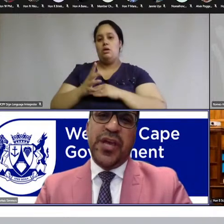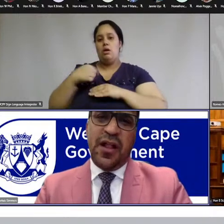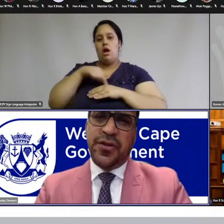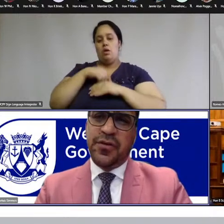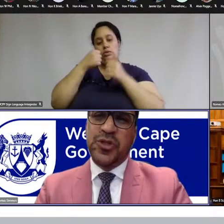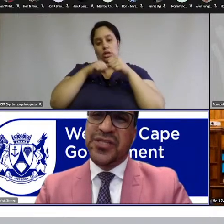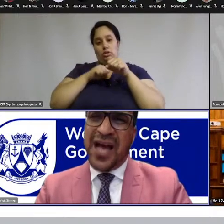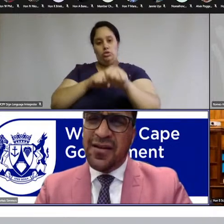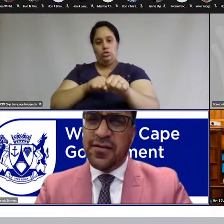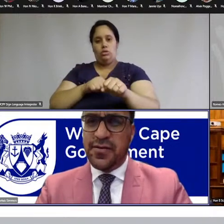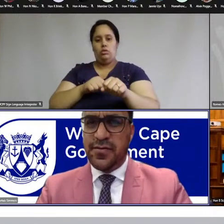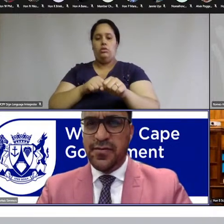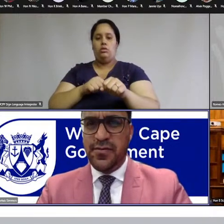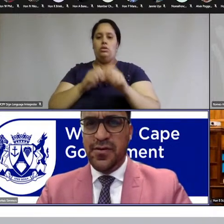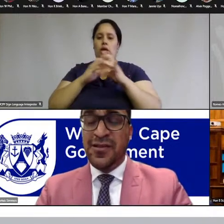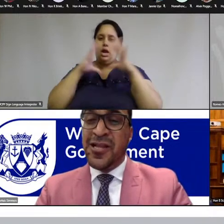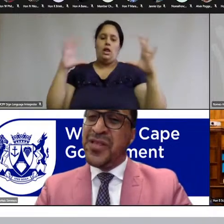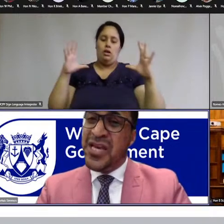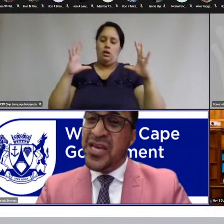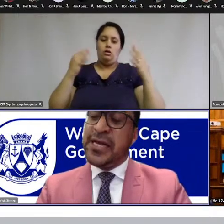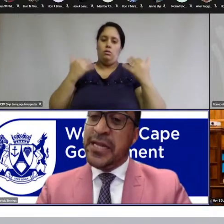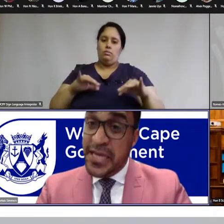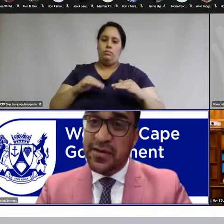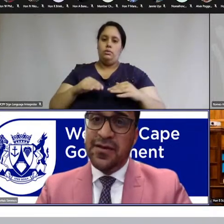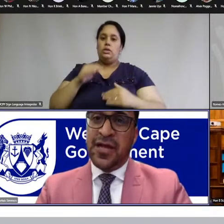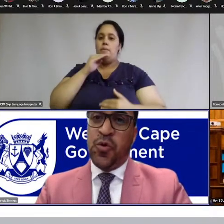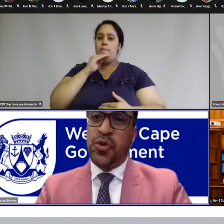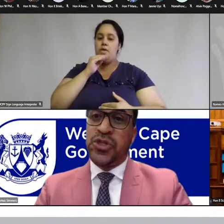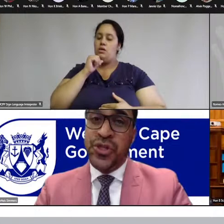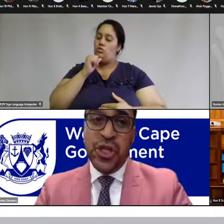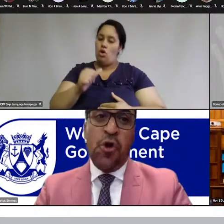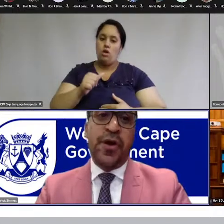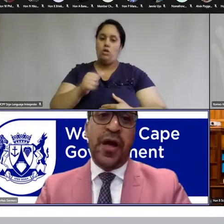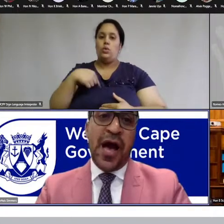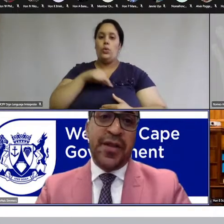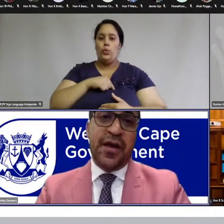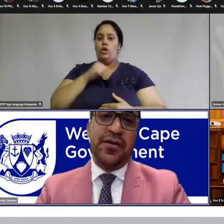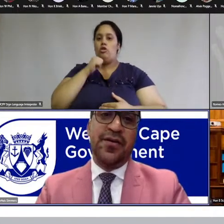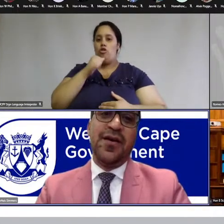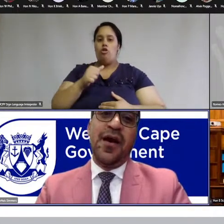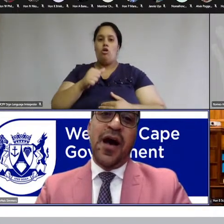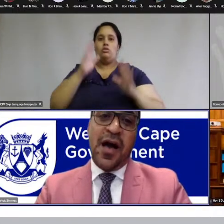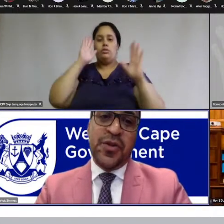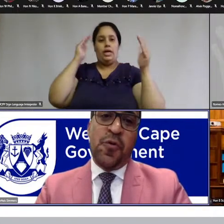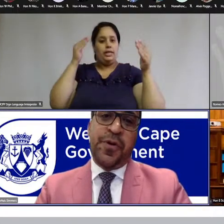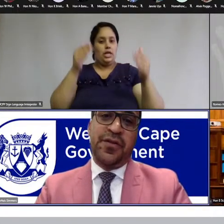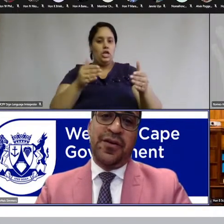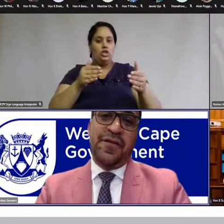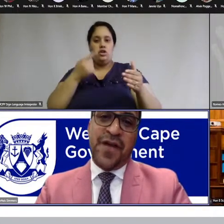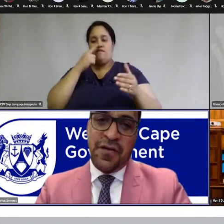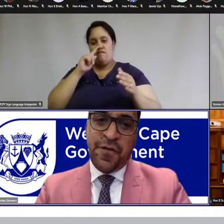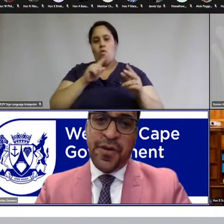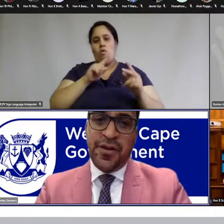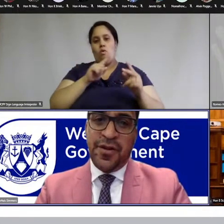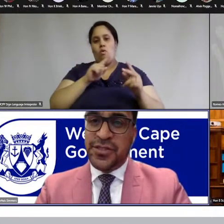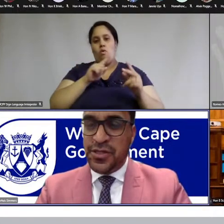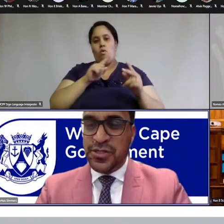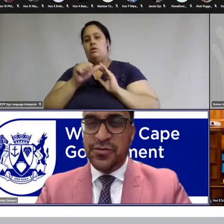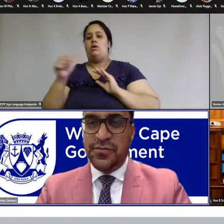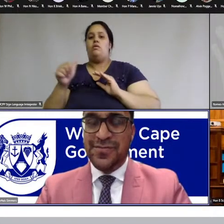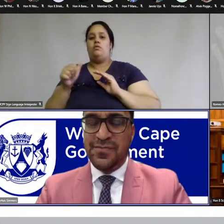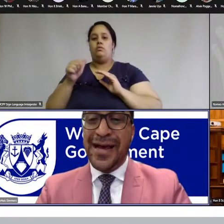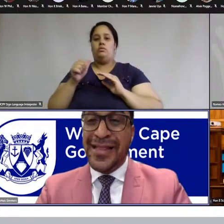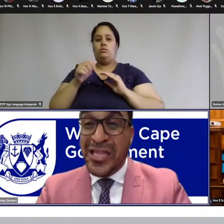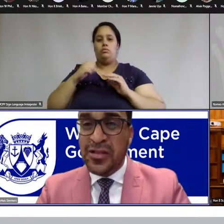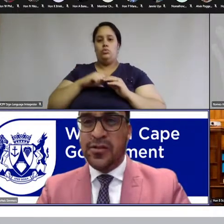strategie is so helder soos daglig. Dit beteken nie dat ons nie nou meer aandag gee aan die opgradering van informele nedersettings